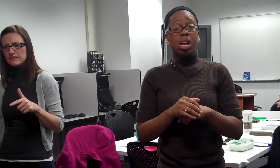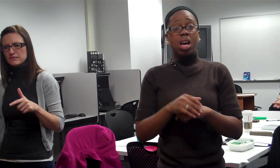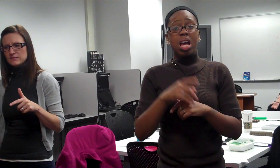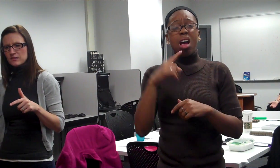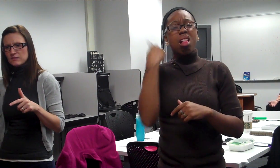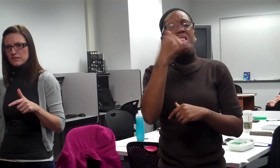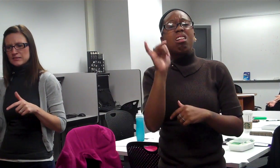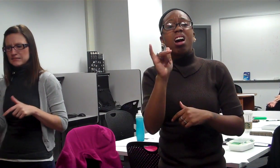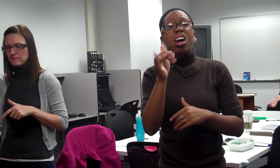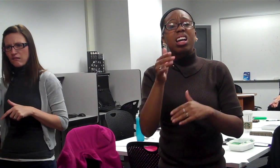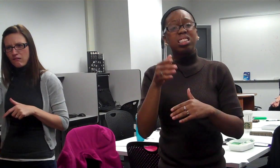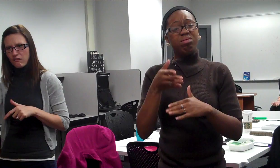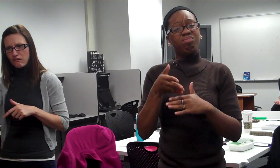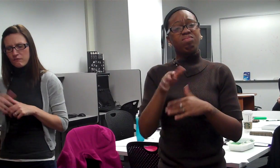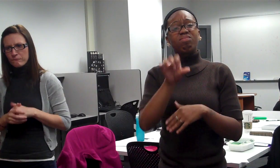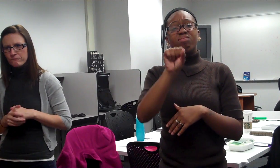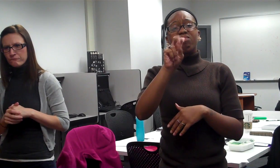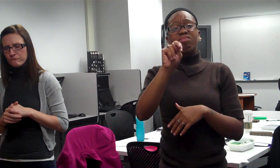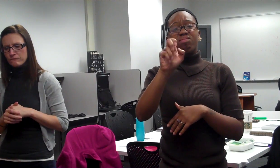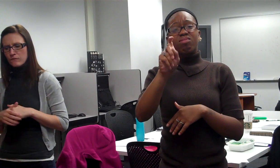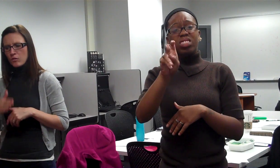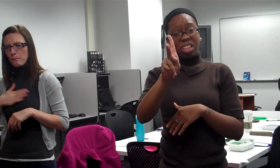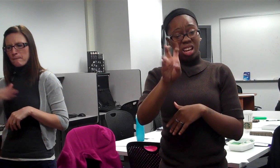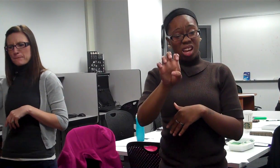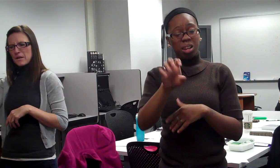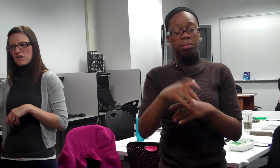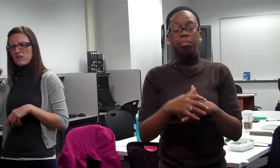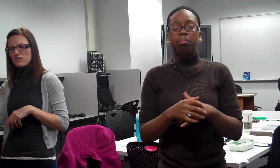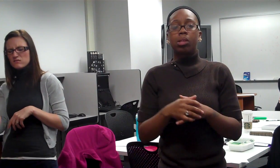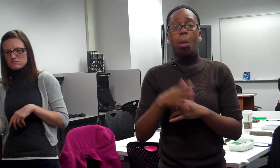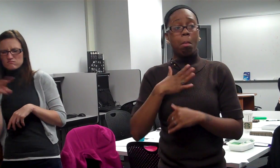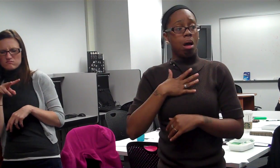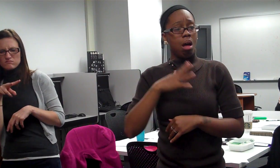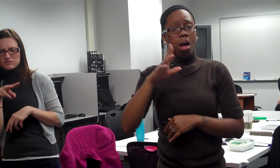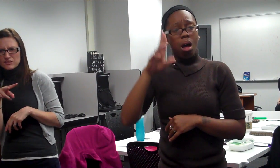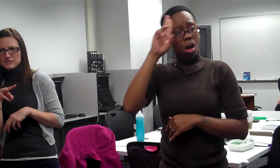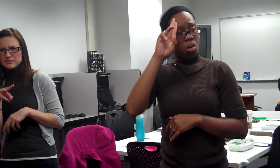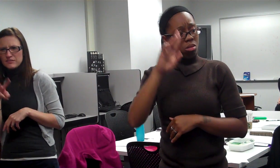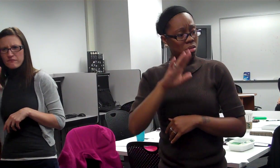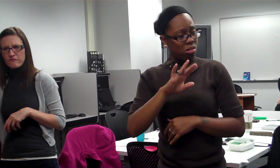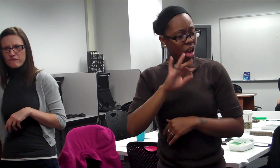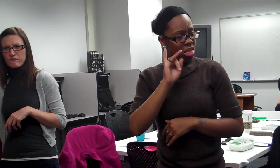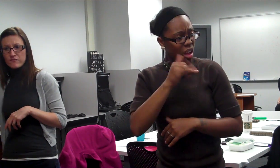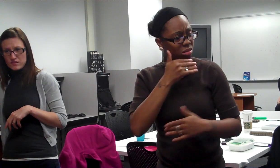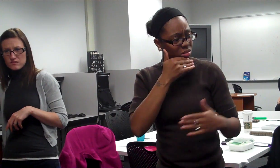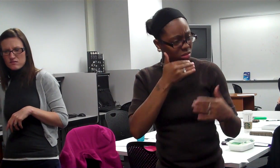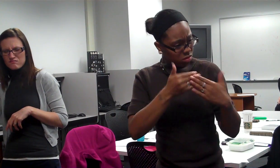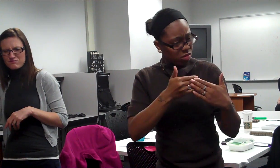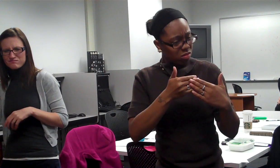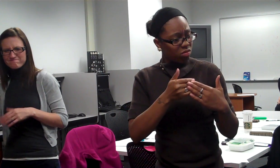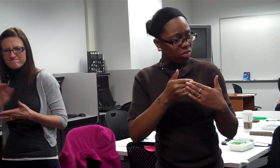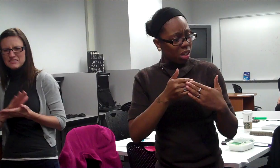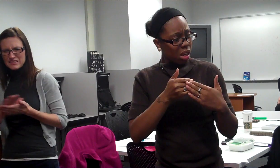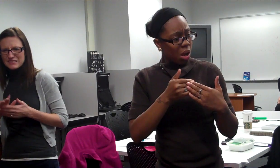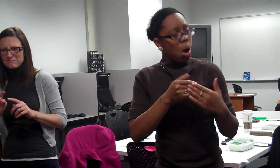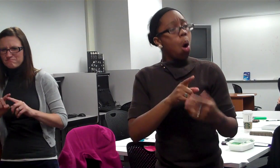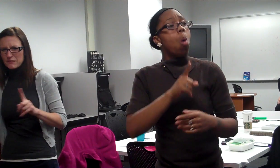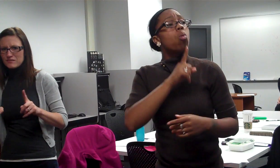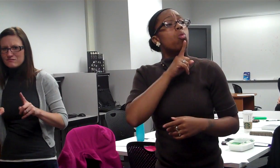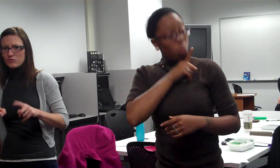whatsoever. So my uncle turns to him and goes, "Vince, nice catch, but seriously, we need bigger